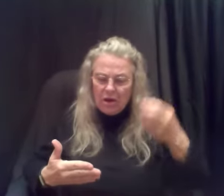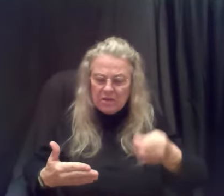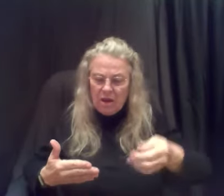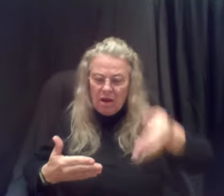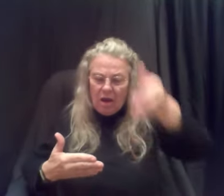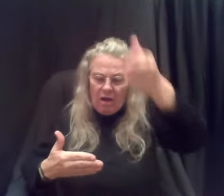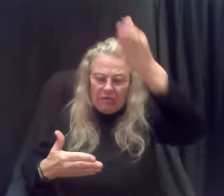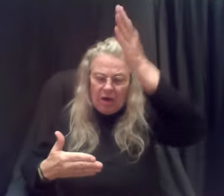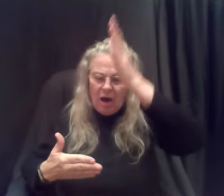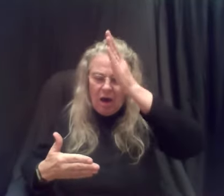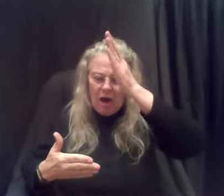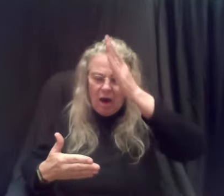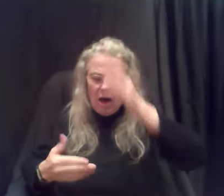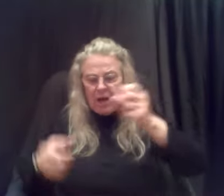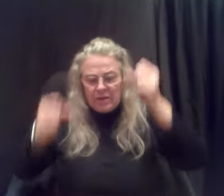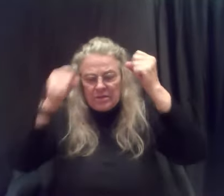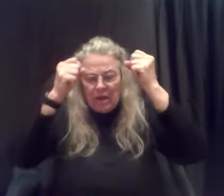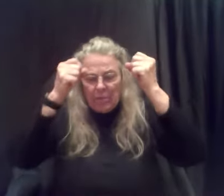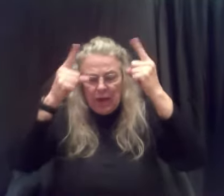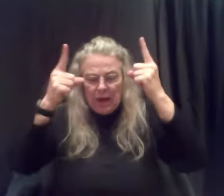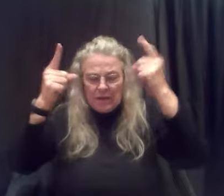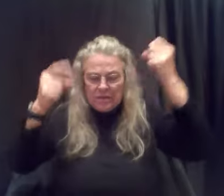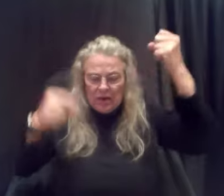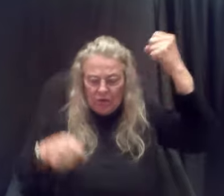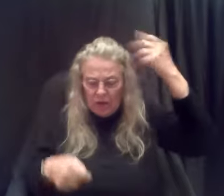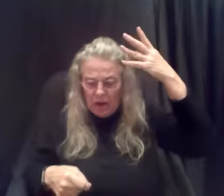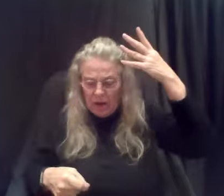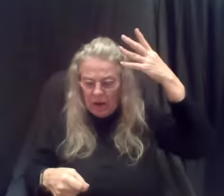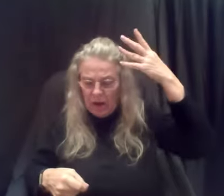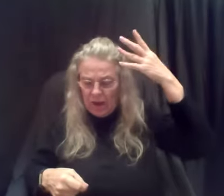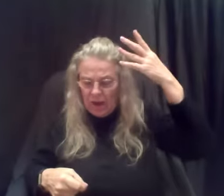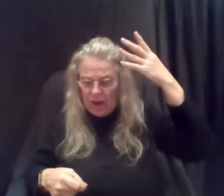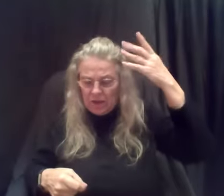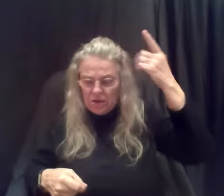of God's amazing grace.